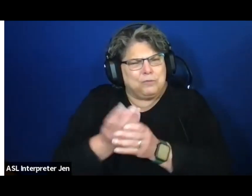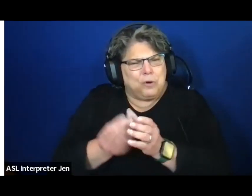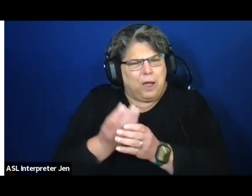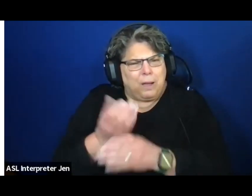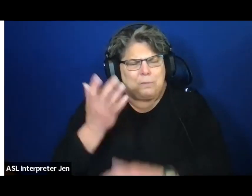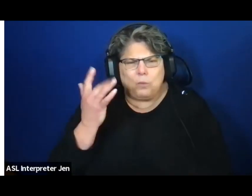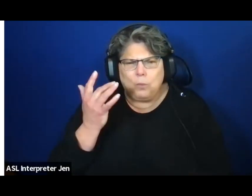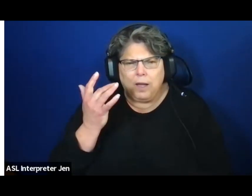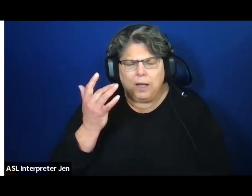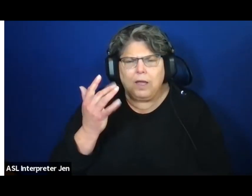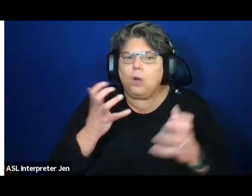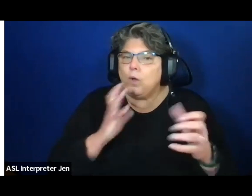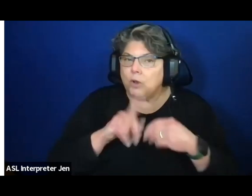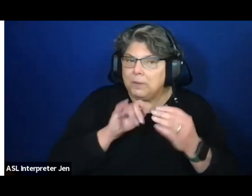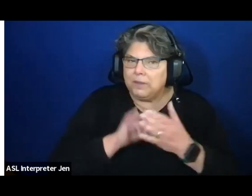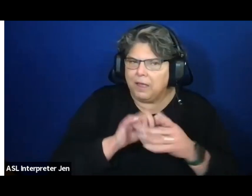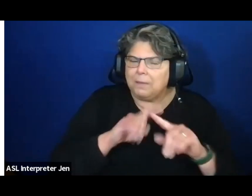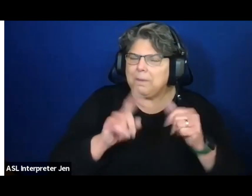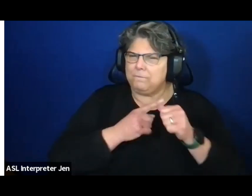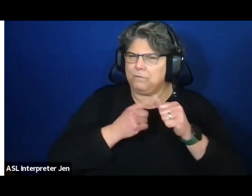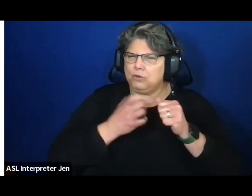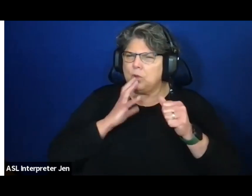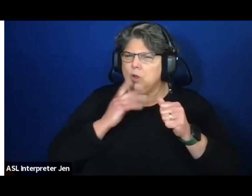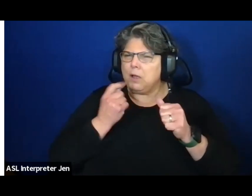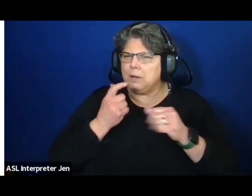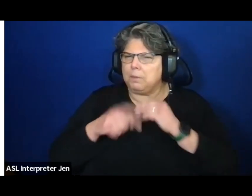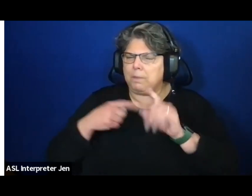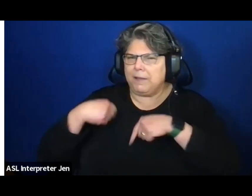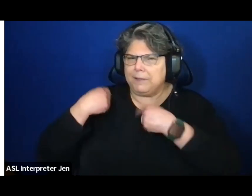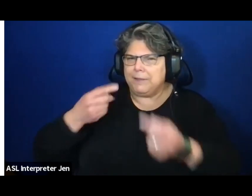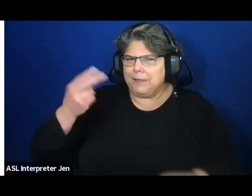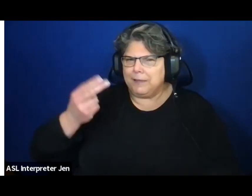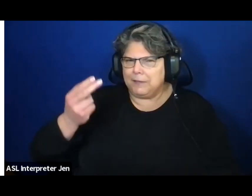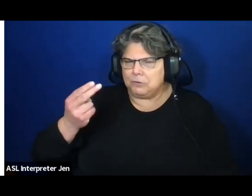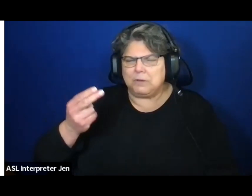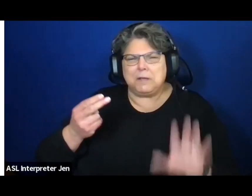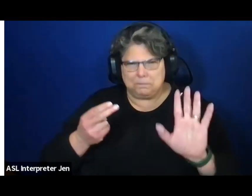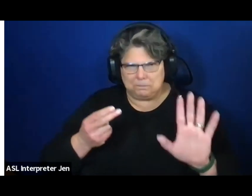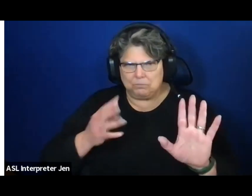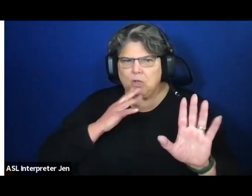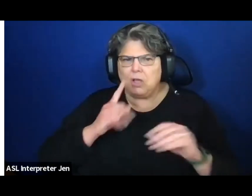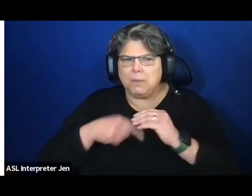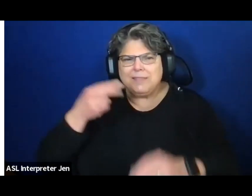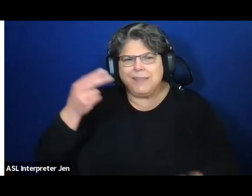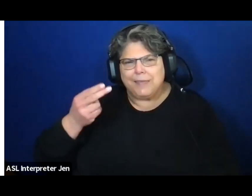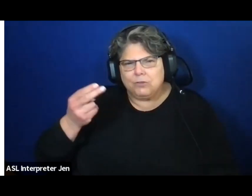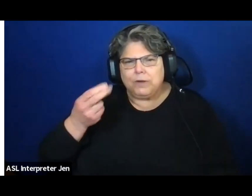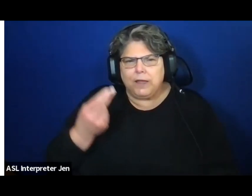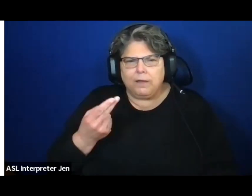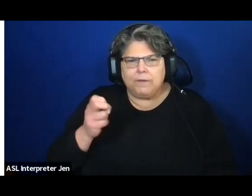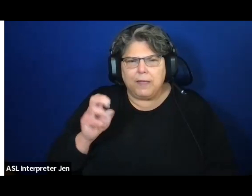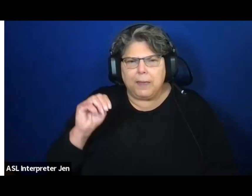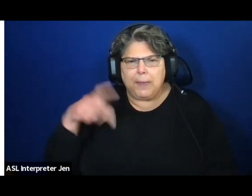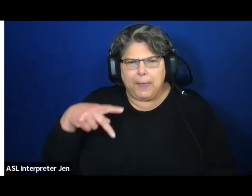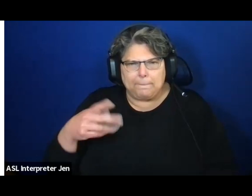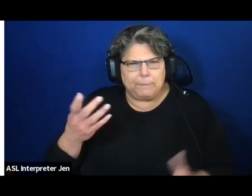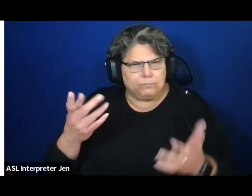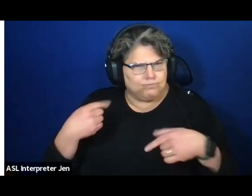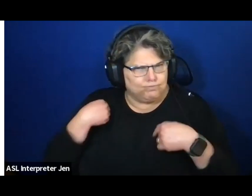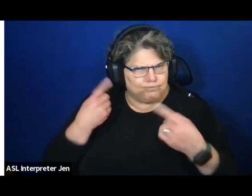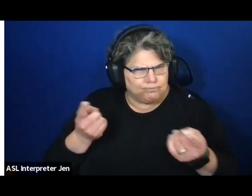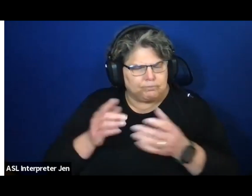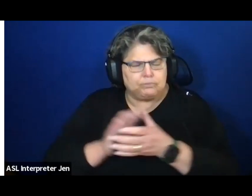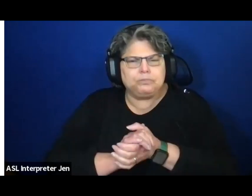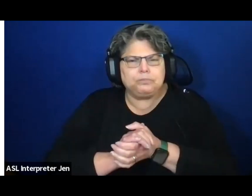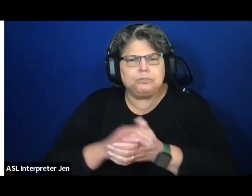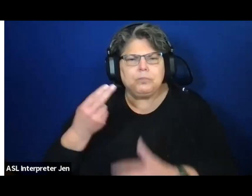But before you know that, I would like to talk about some of the little bit of the history. I think I got some time here to talk about the history of hemp, where hemp has been. So we